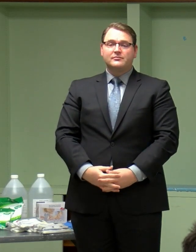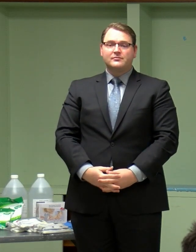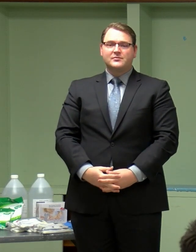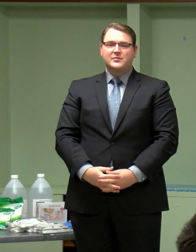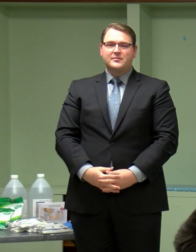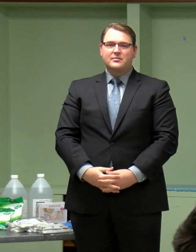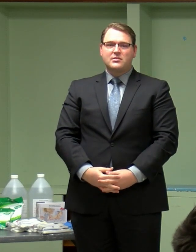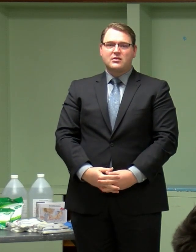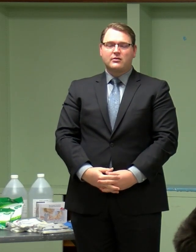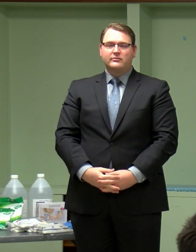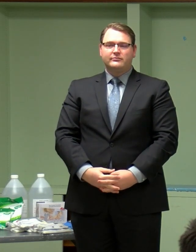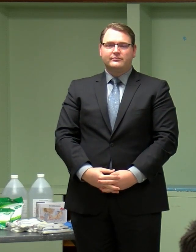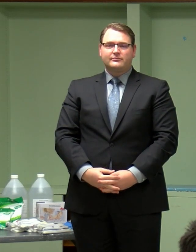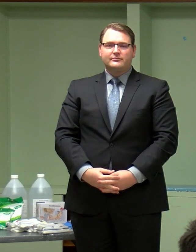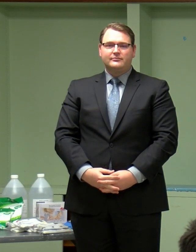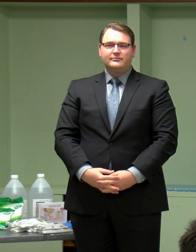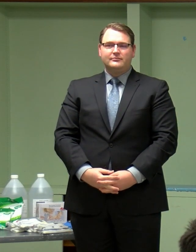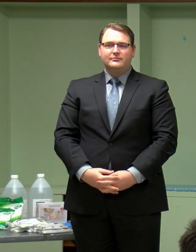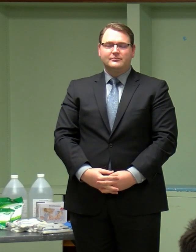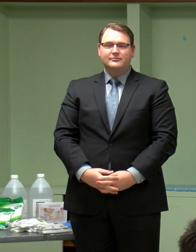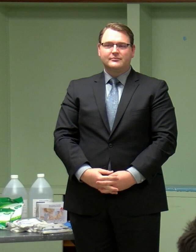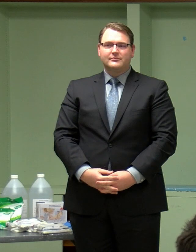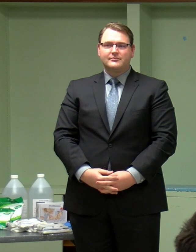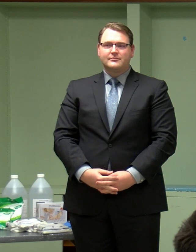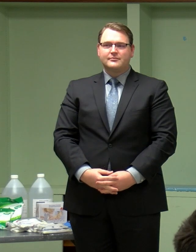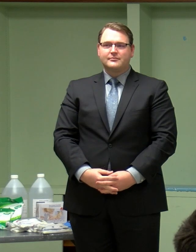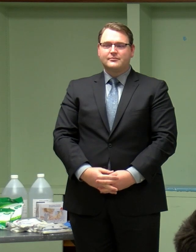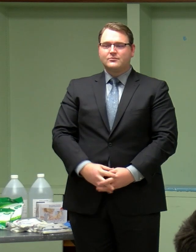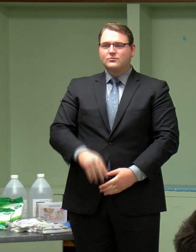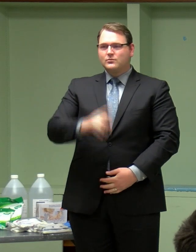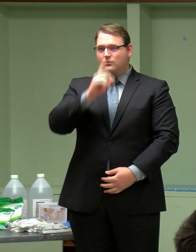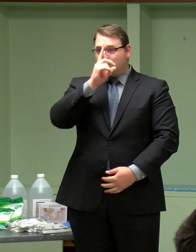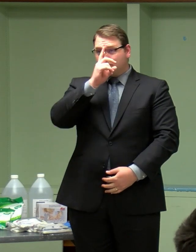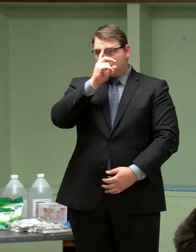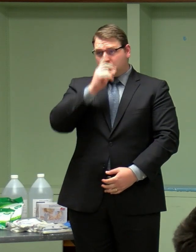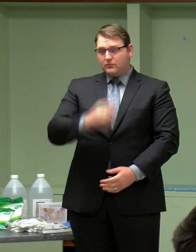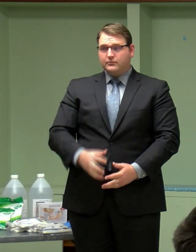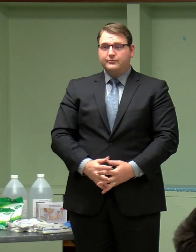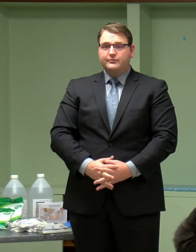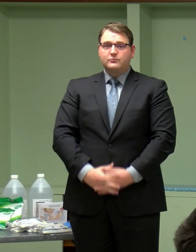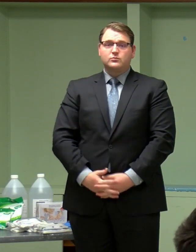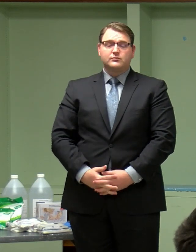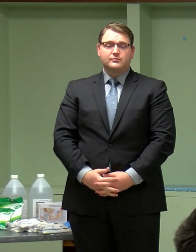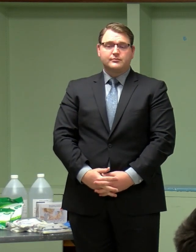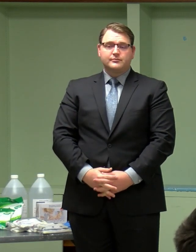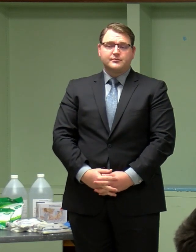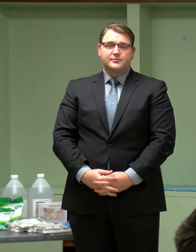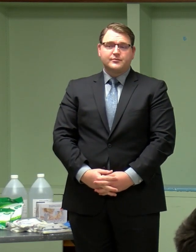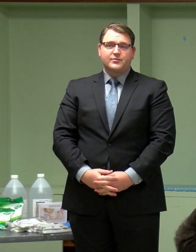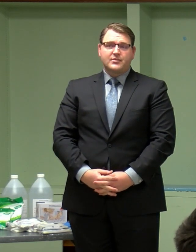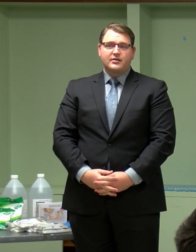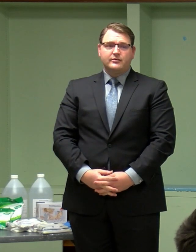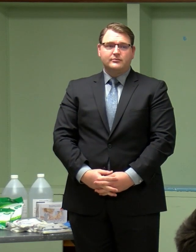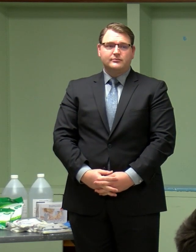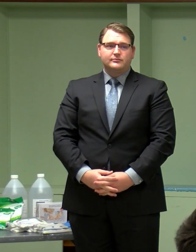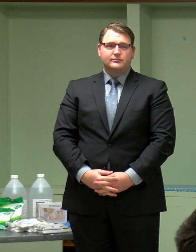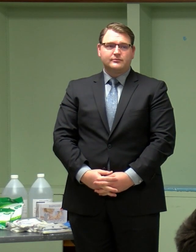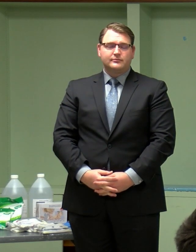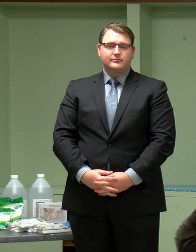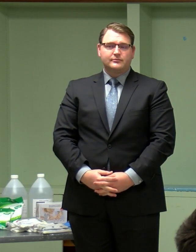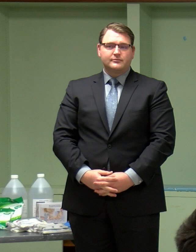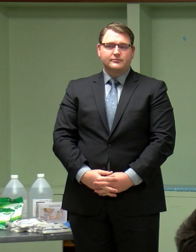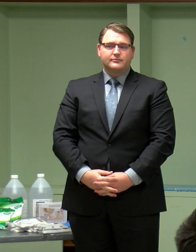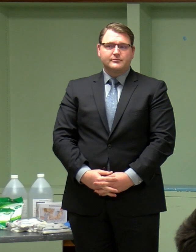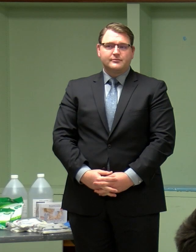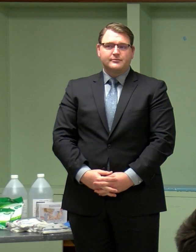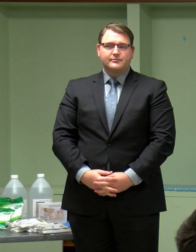Turner, por todo lo que hace para mantener segura nuestra ciudad. Soy la representante estatal